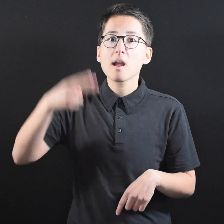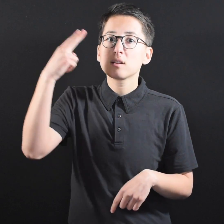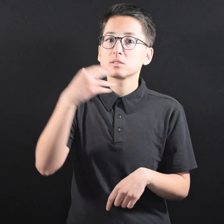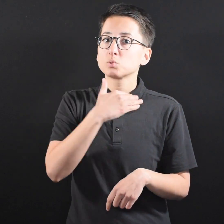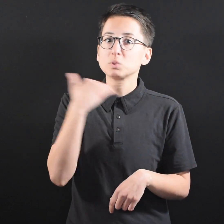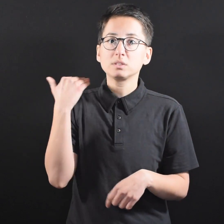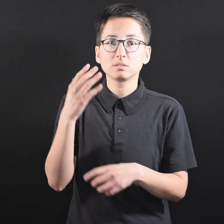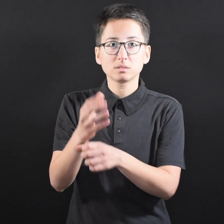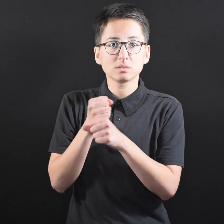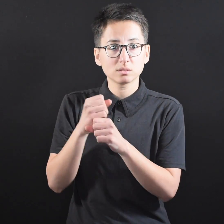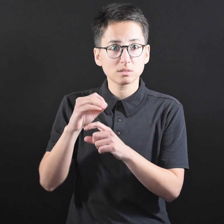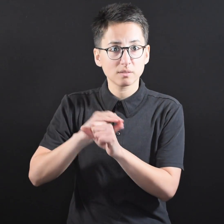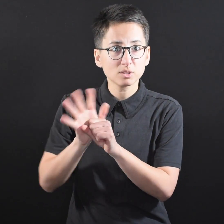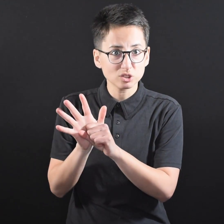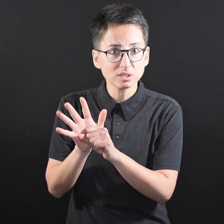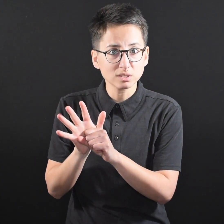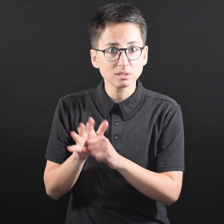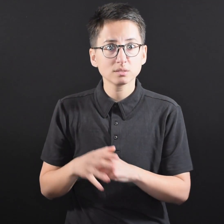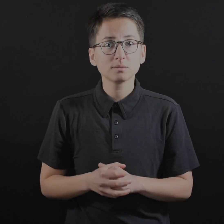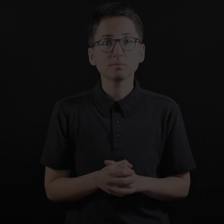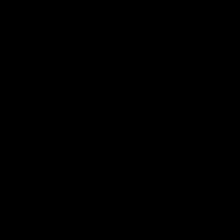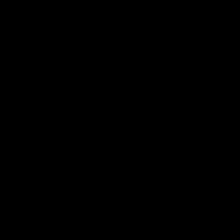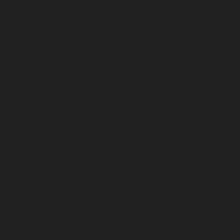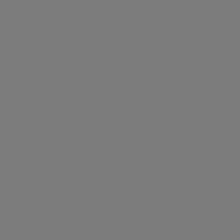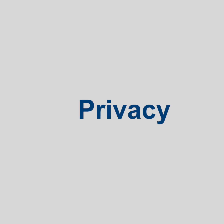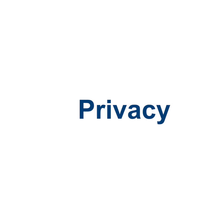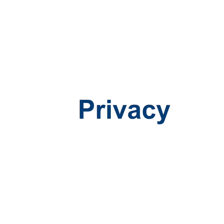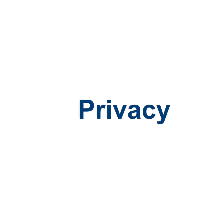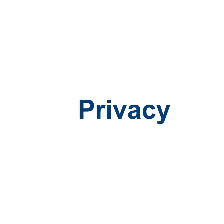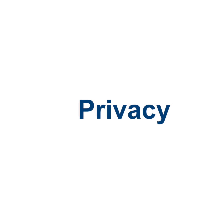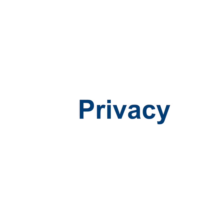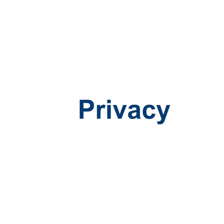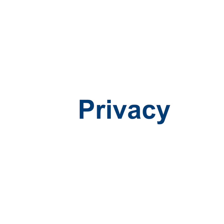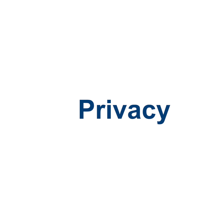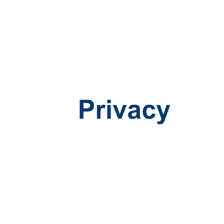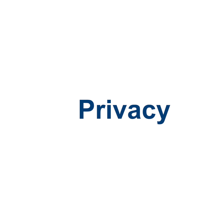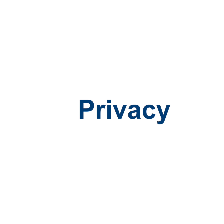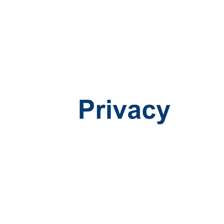of getting it.